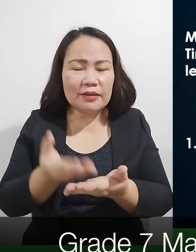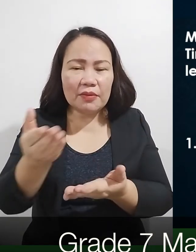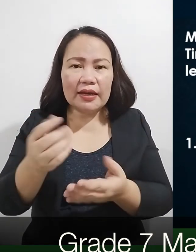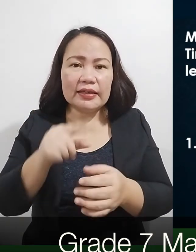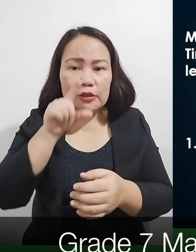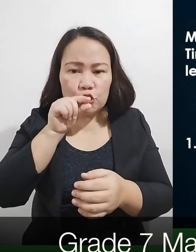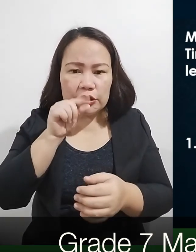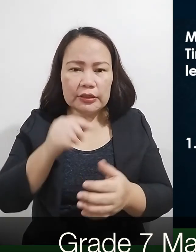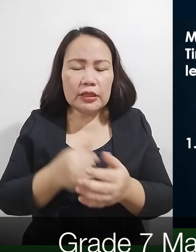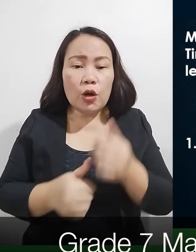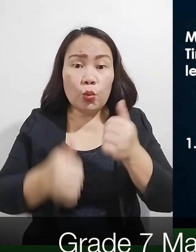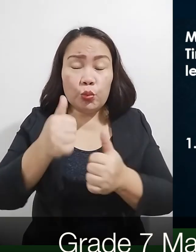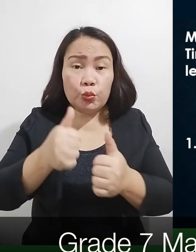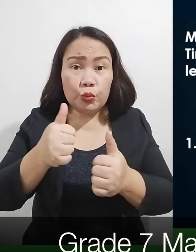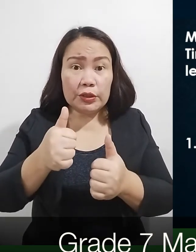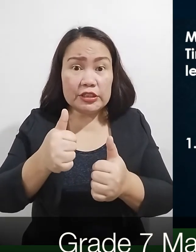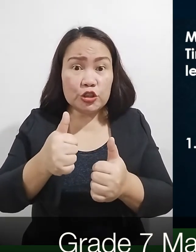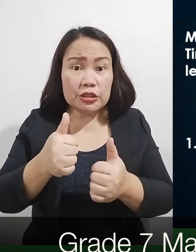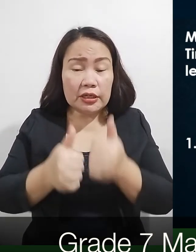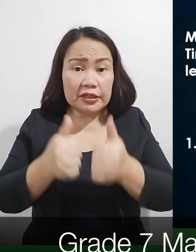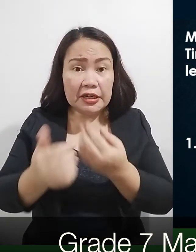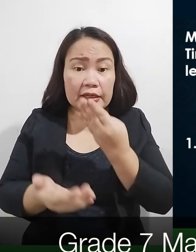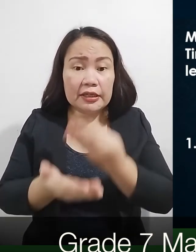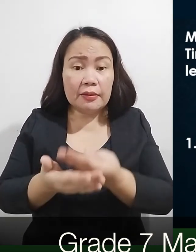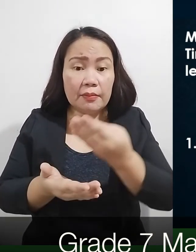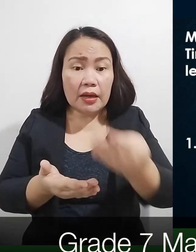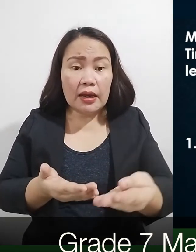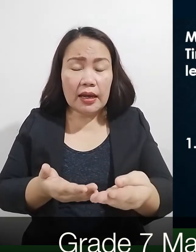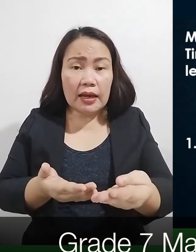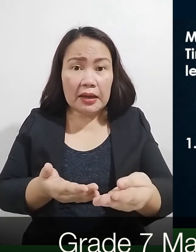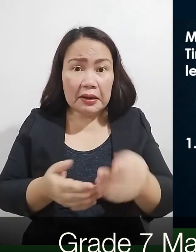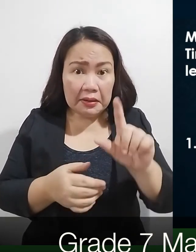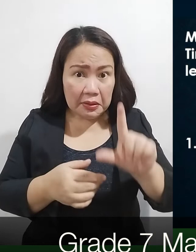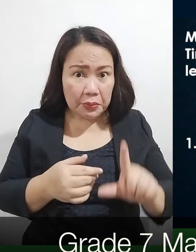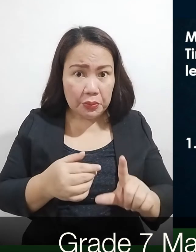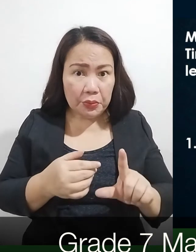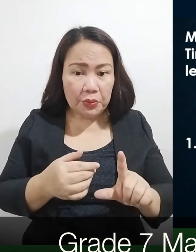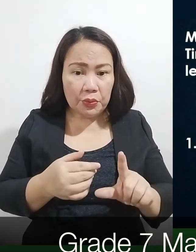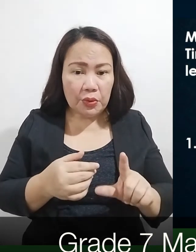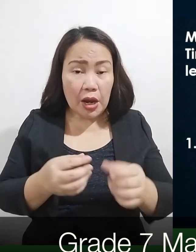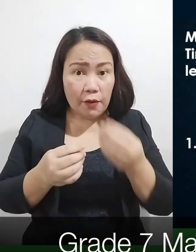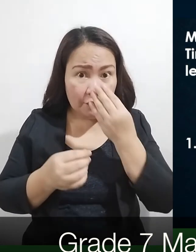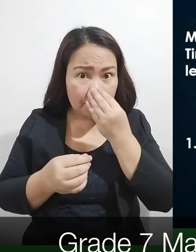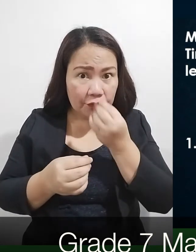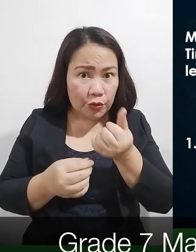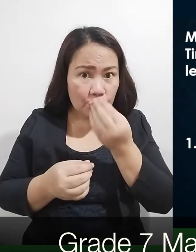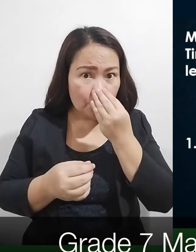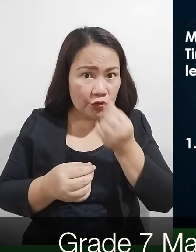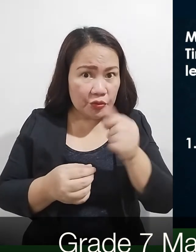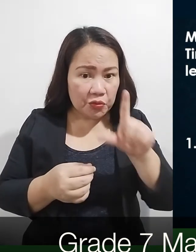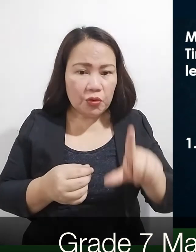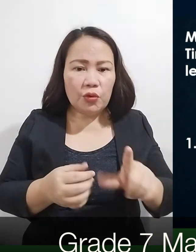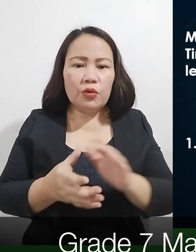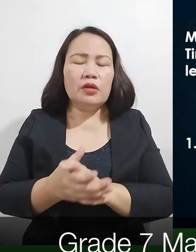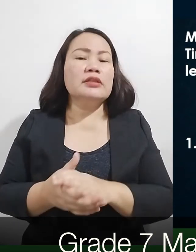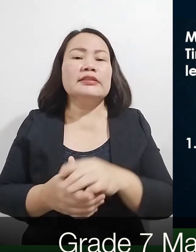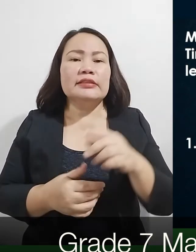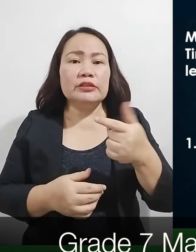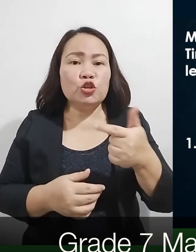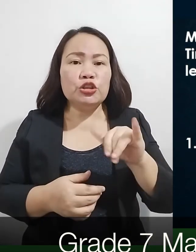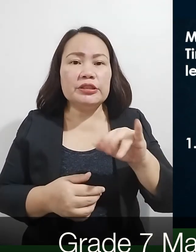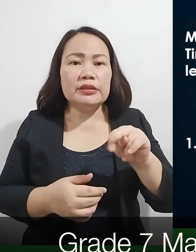is chicken. And which item did she buy the least? So, and that